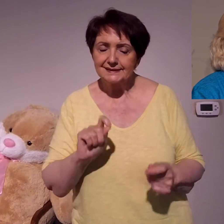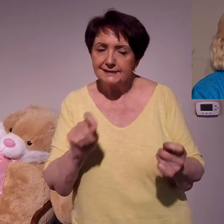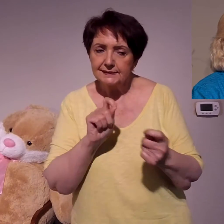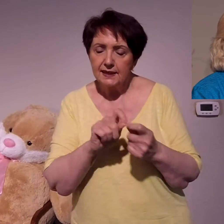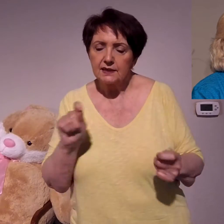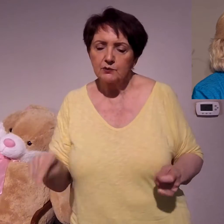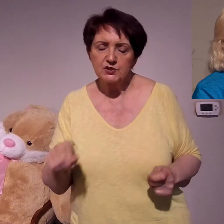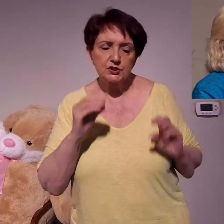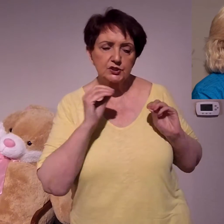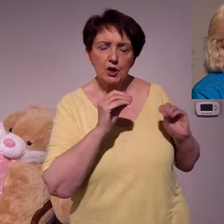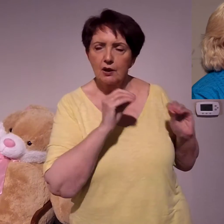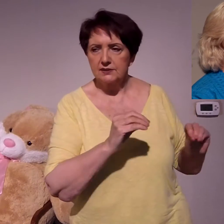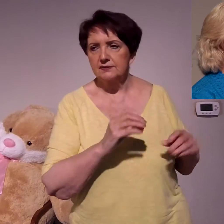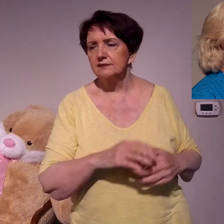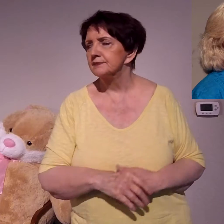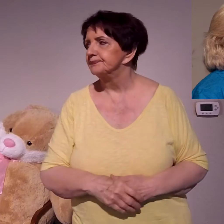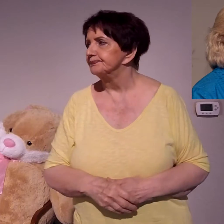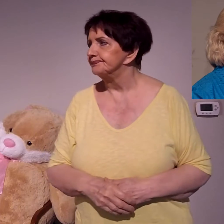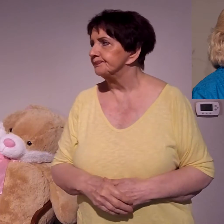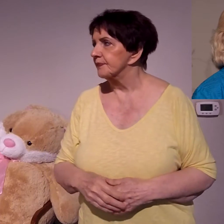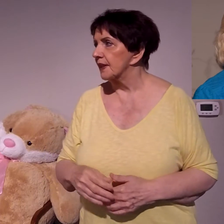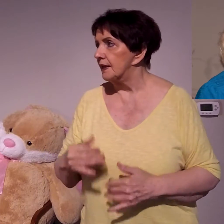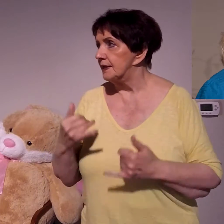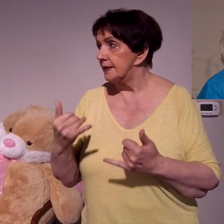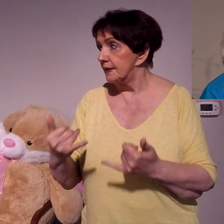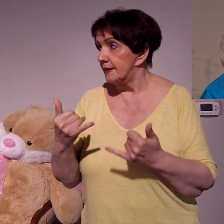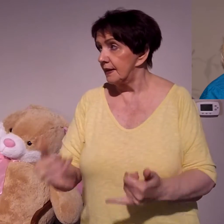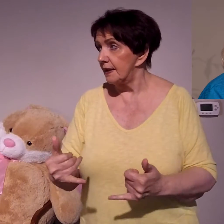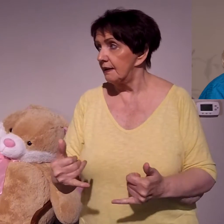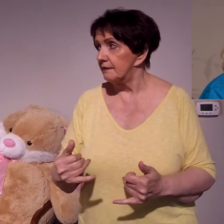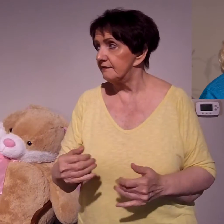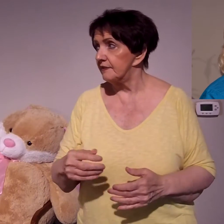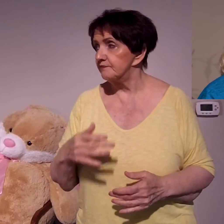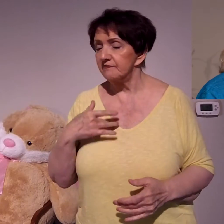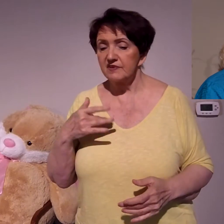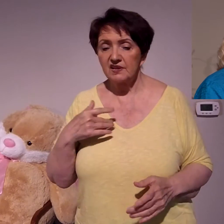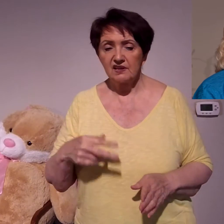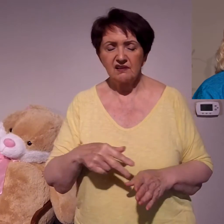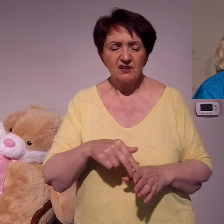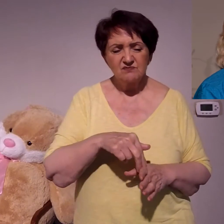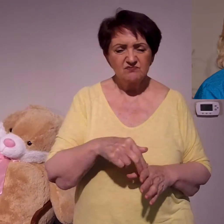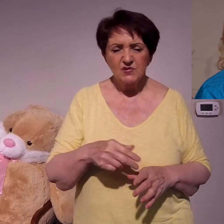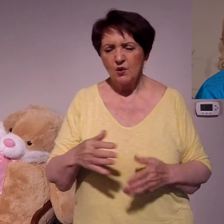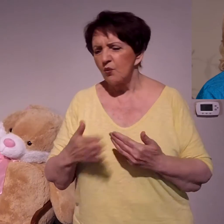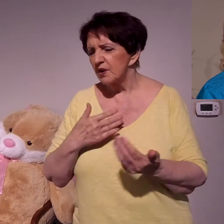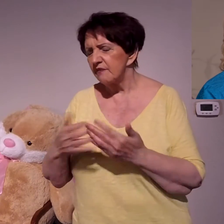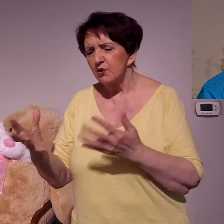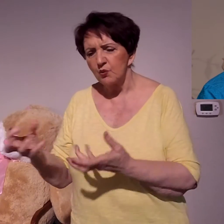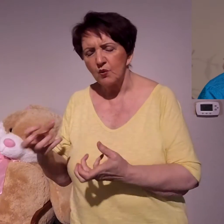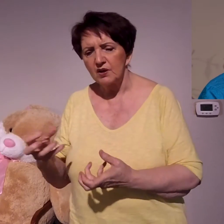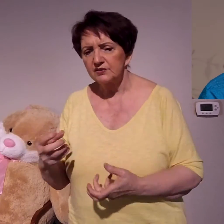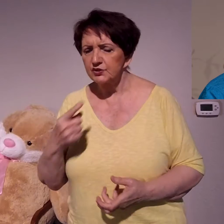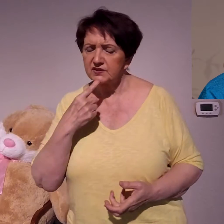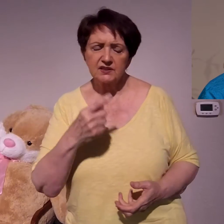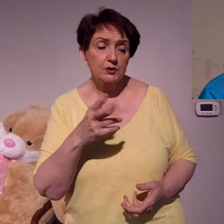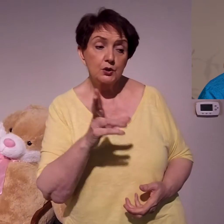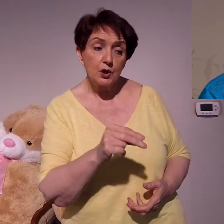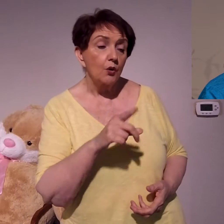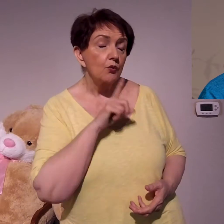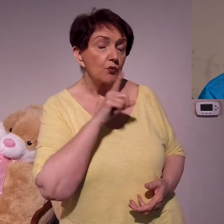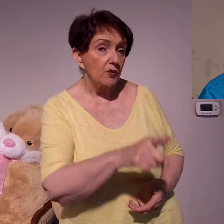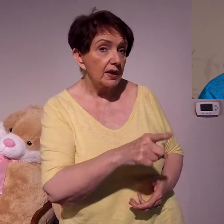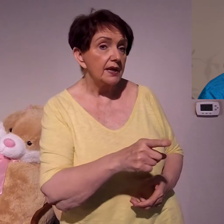it. And now when I'm kind of wishy-washy or waffling or, whatever you want, honey, she'll say, no, really, you get